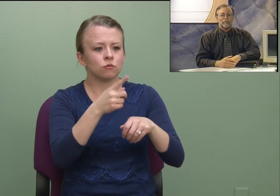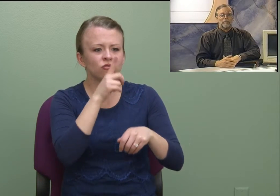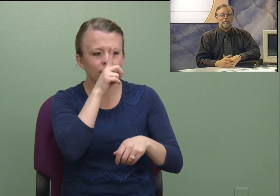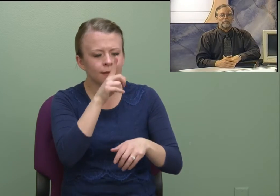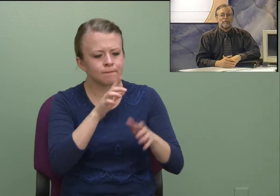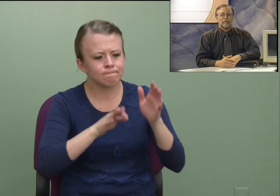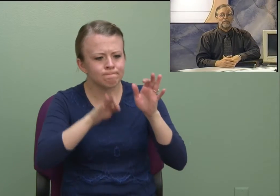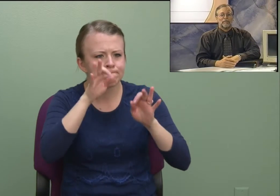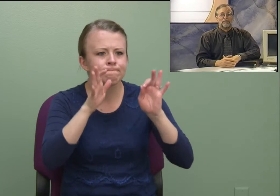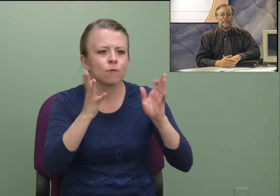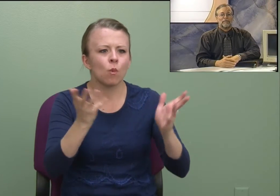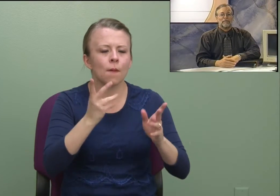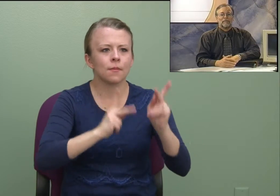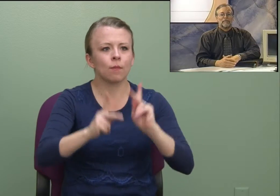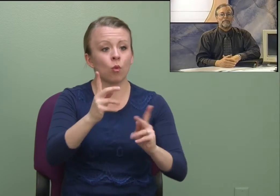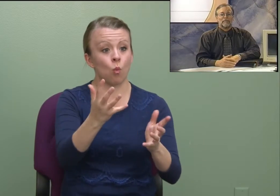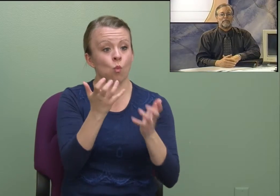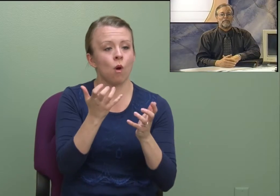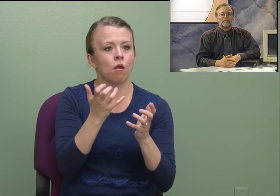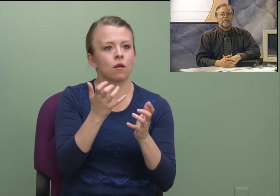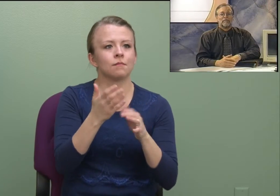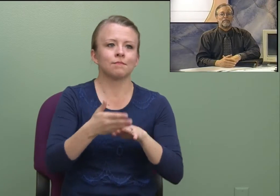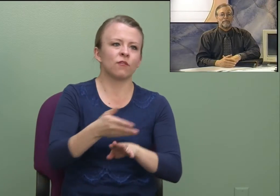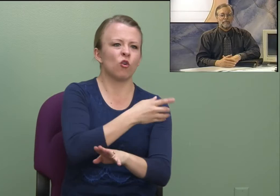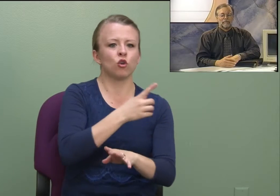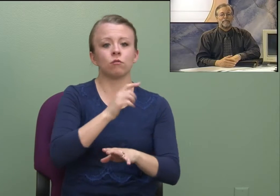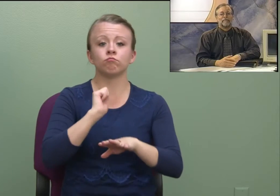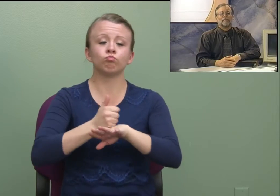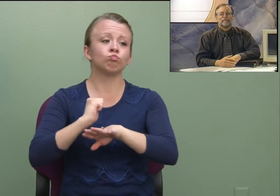wanted before you just went ahead and set up a